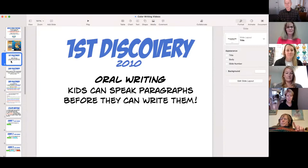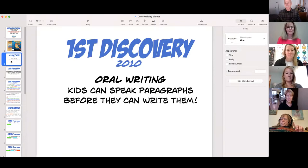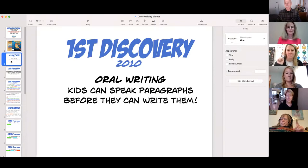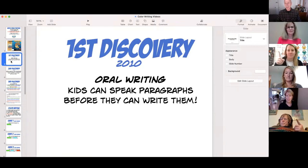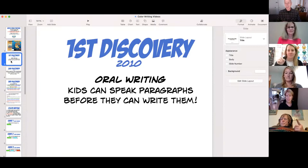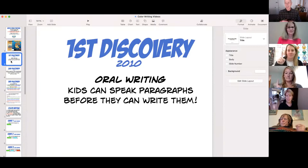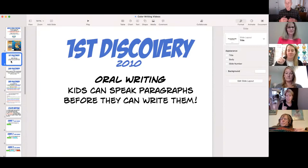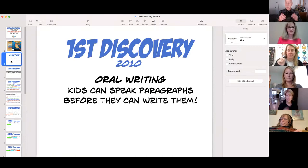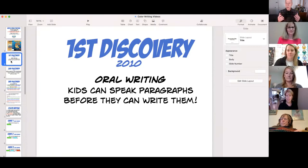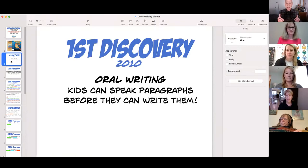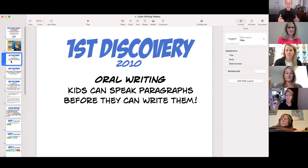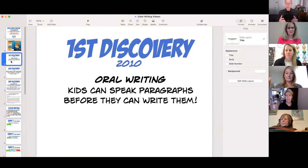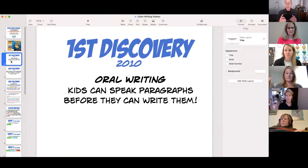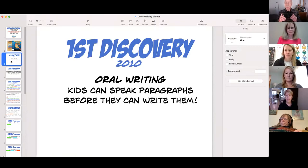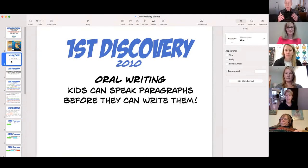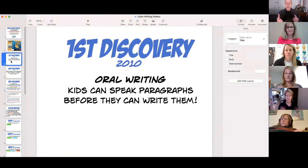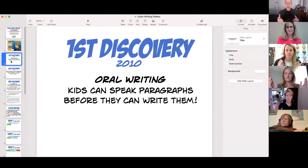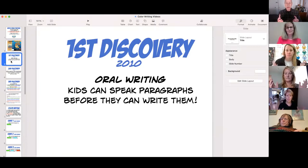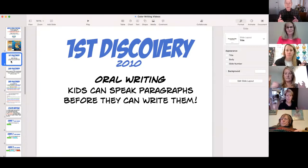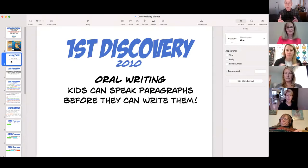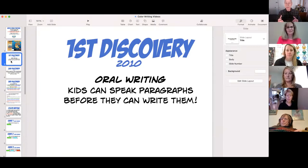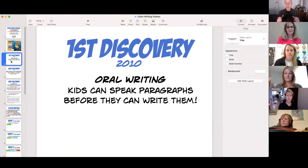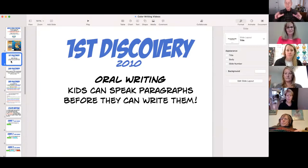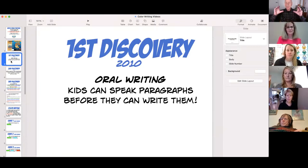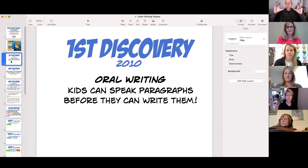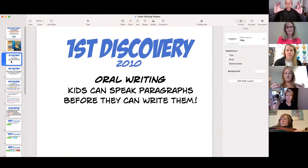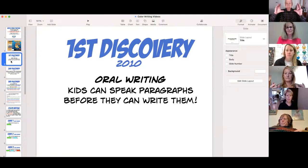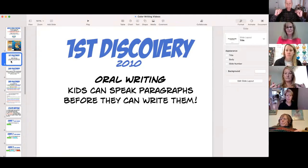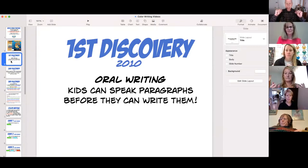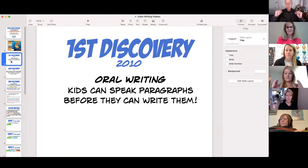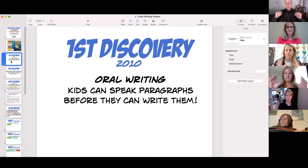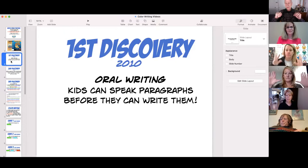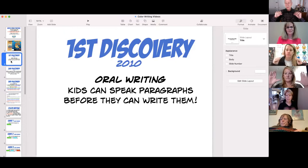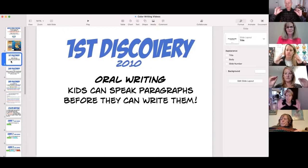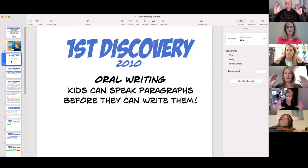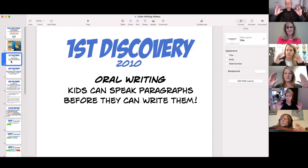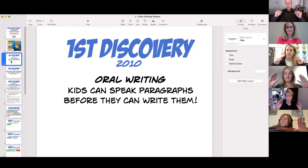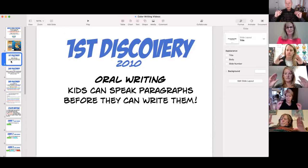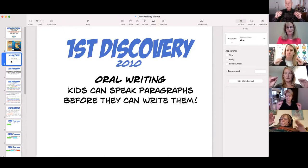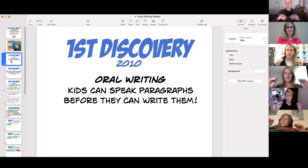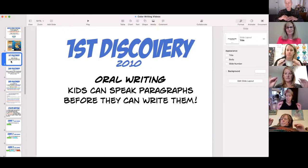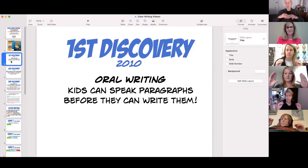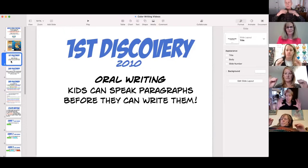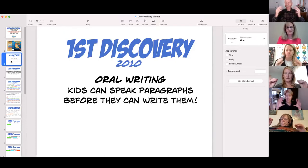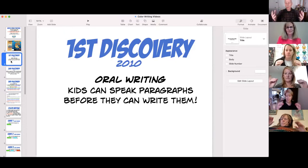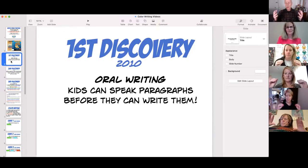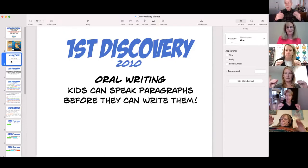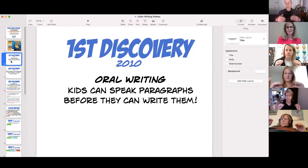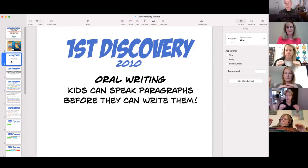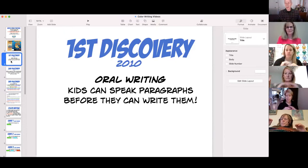in about 2010, we saw that kids can speak a paragraph before they can write